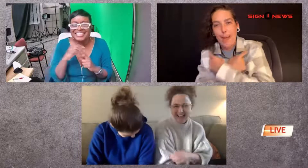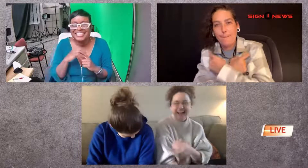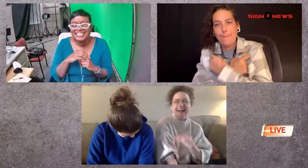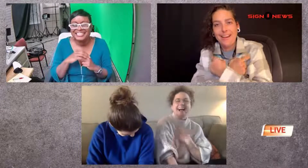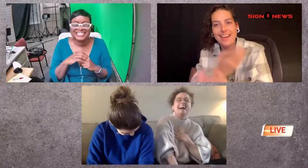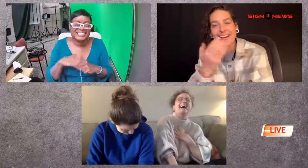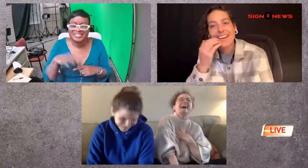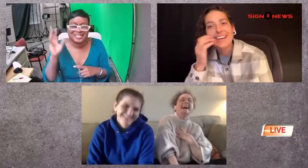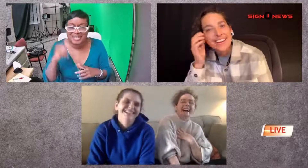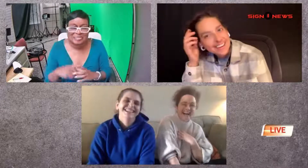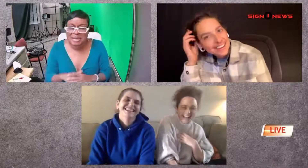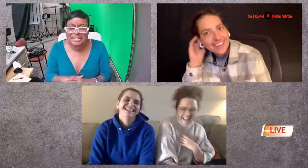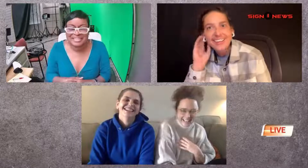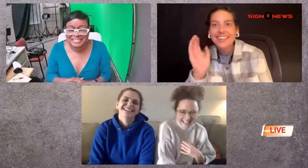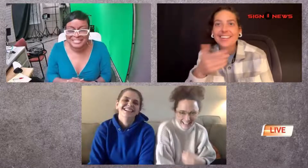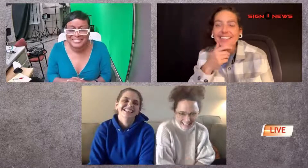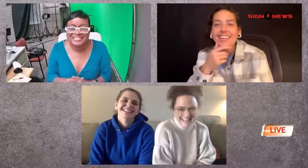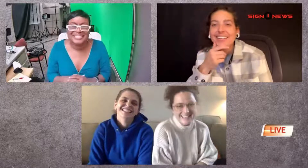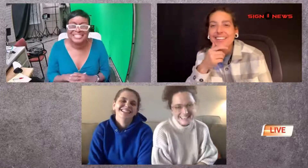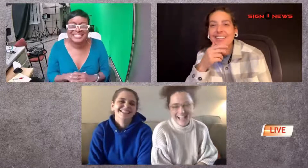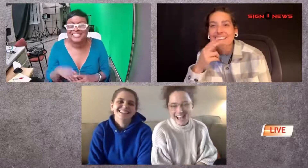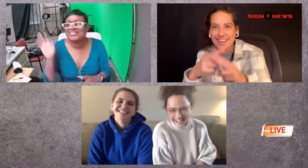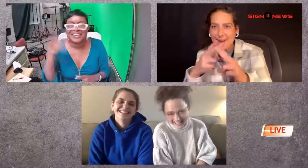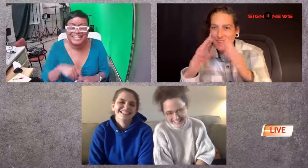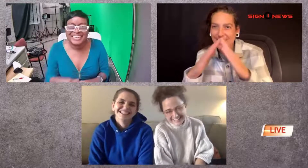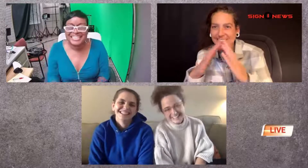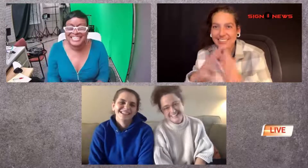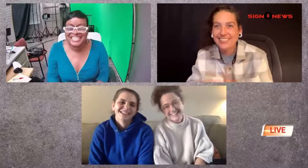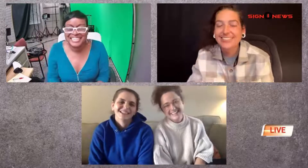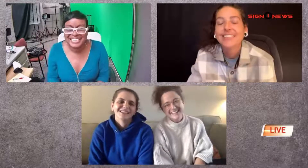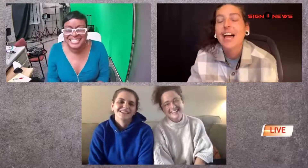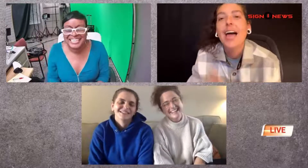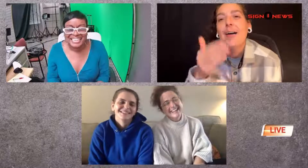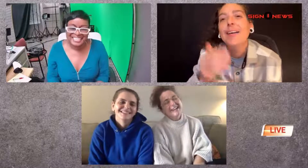Yeah. Kind of like Batman.